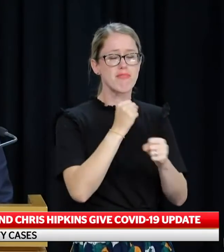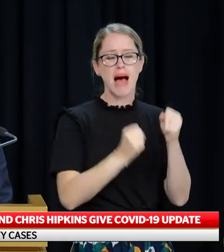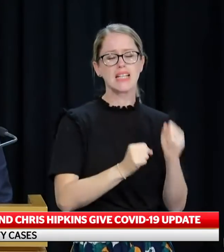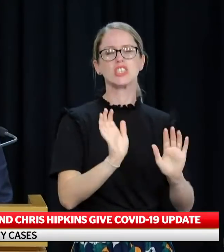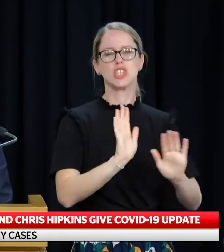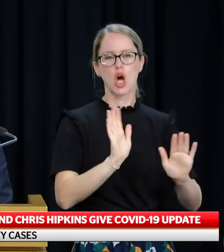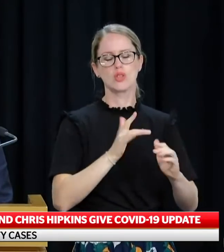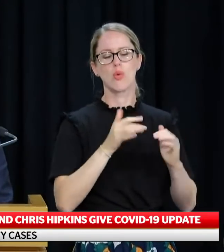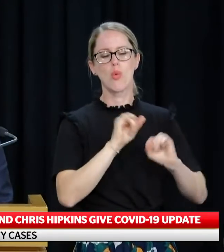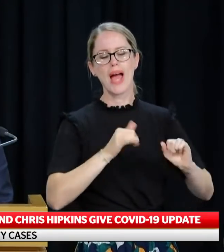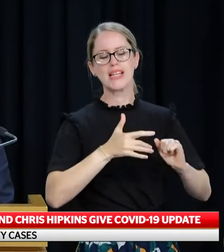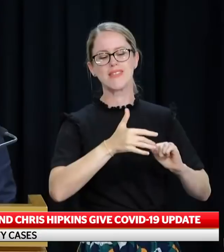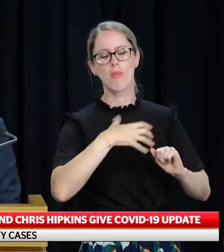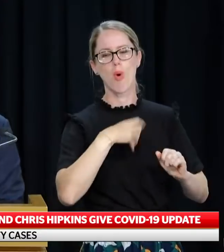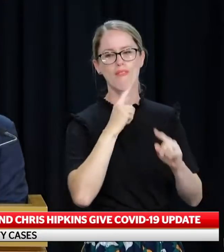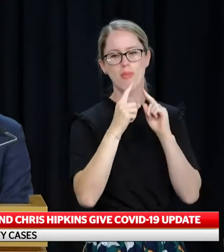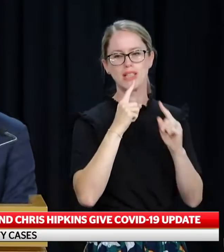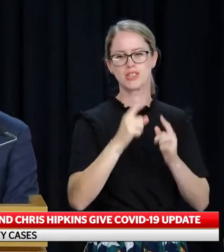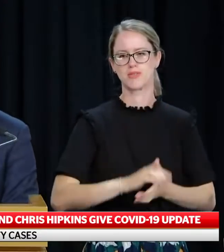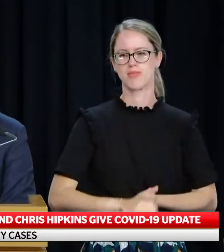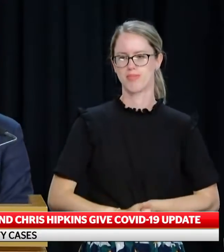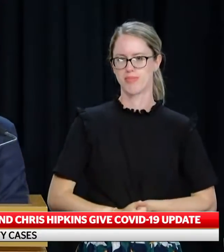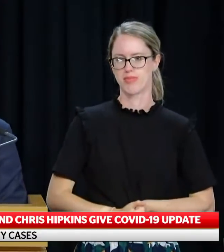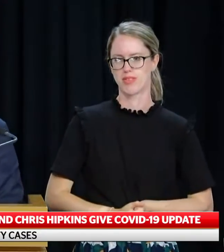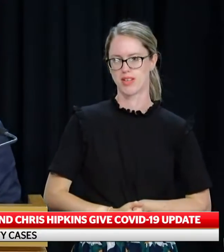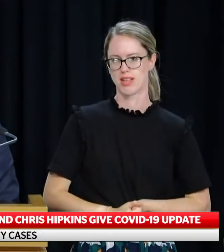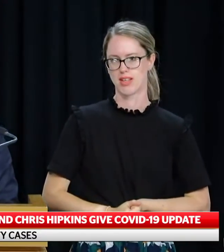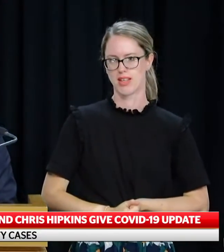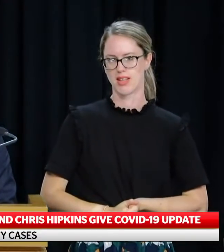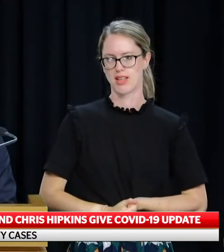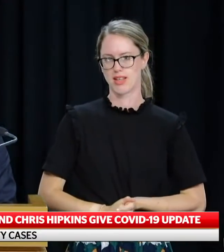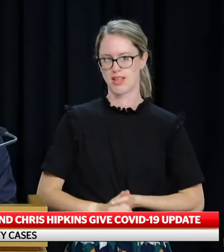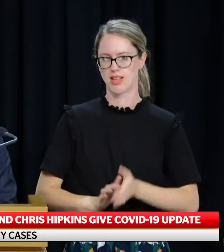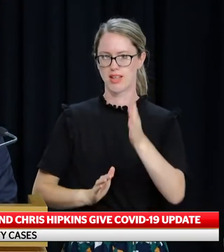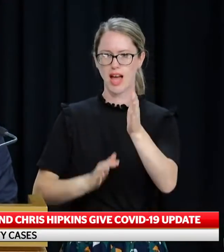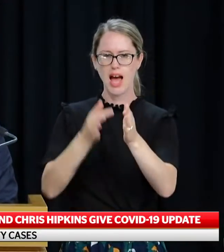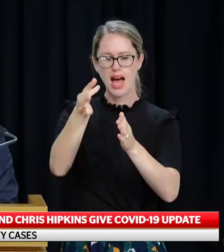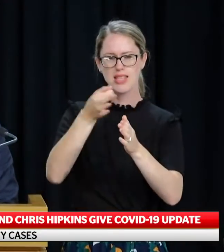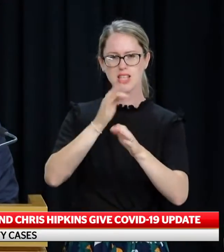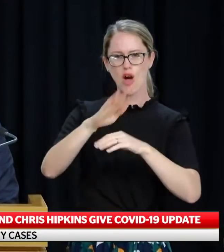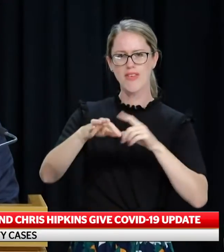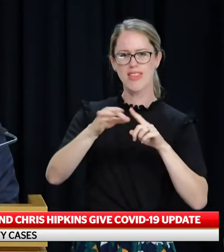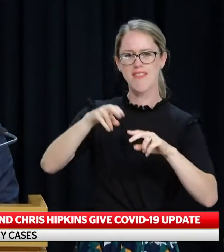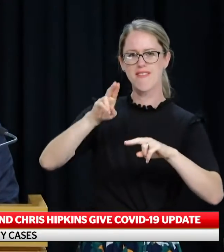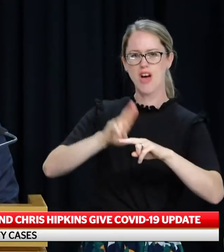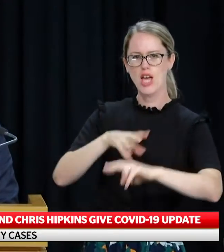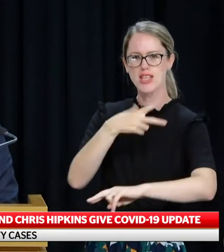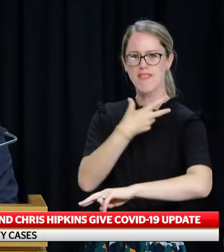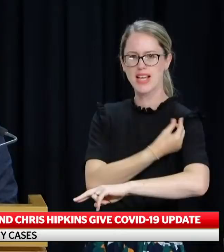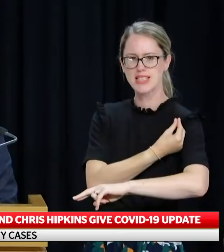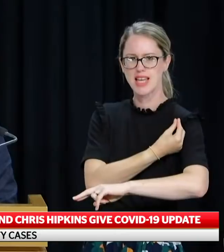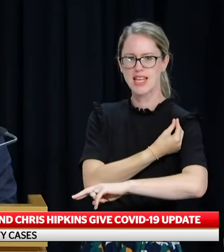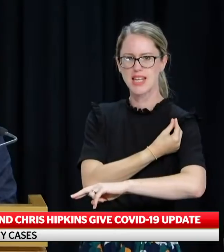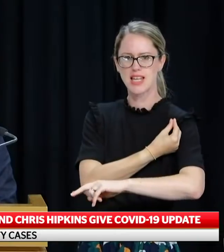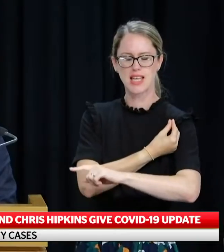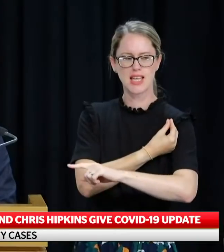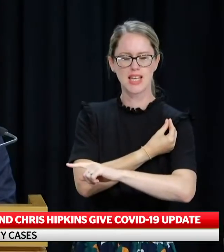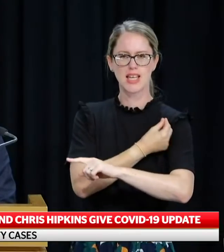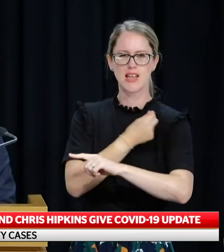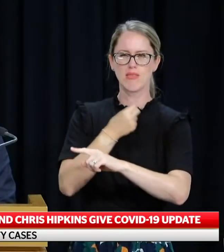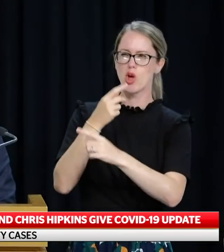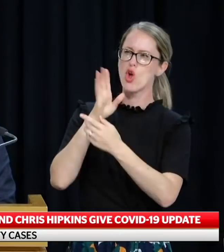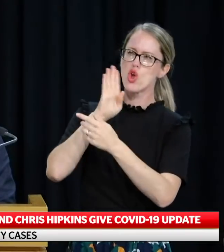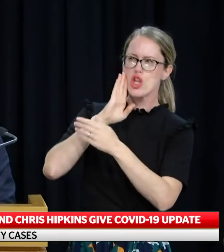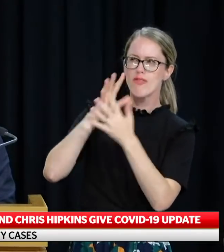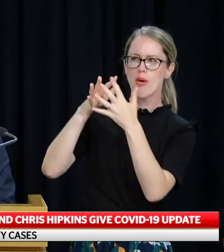position to update on that, we certainly will do so. So the topic of the Pfizer vaccine, there have been reports out of the US, and perhaps this is a question for Dr.